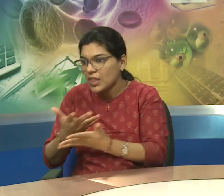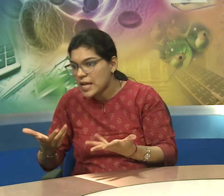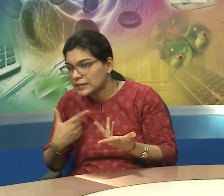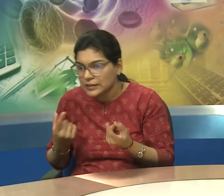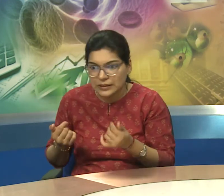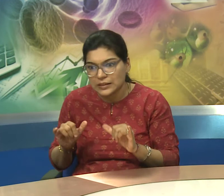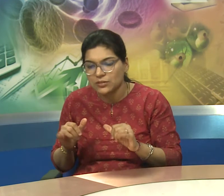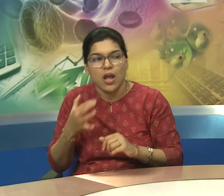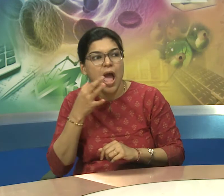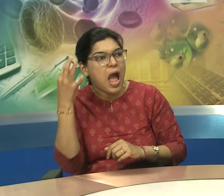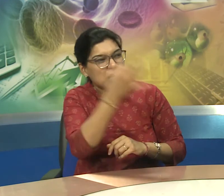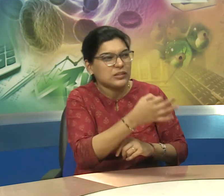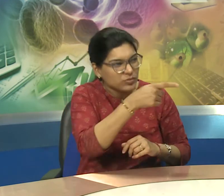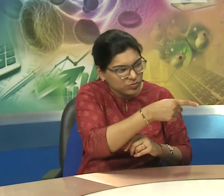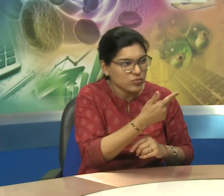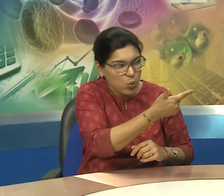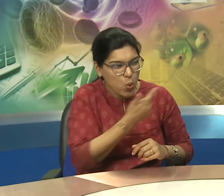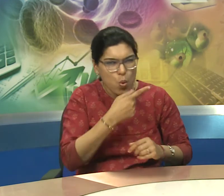to them. He also sells